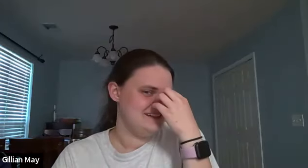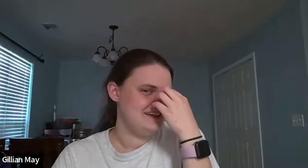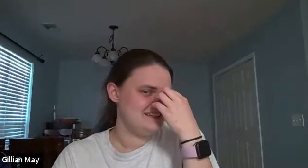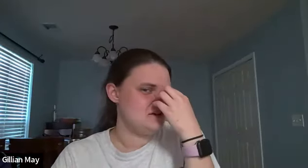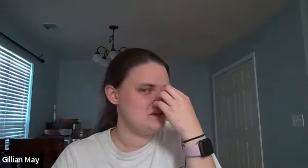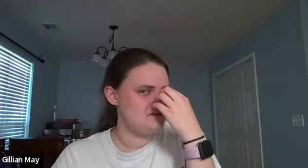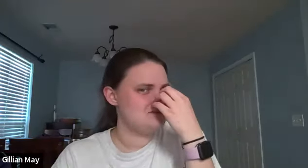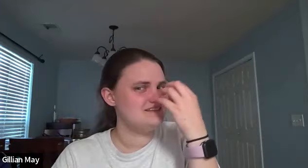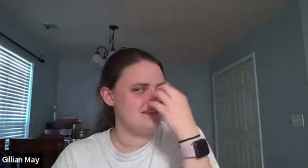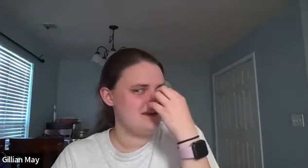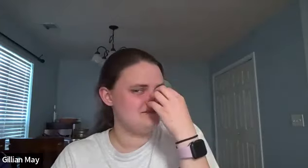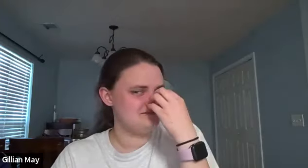And it's on the nose, clown.